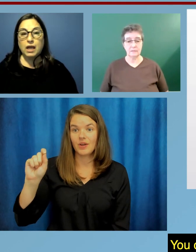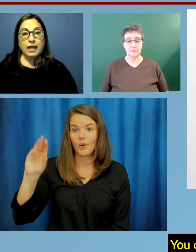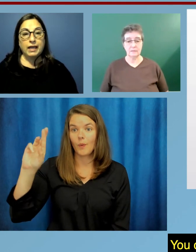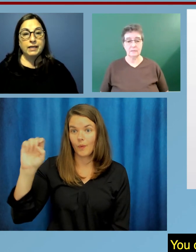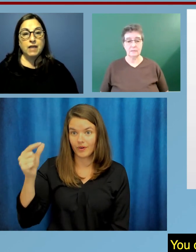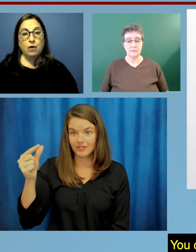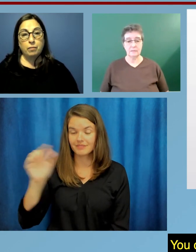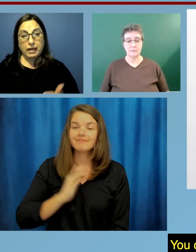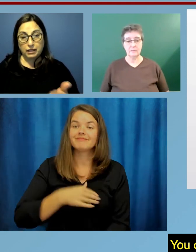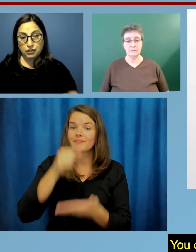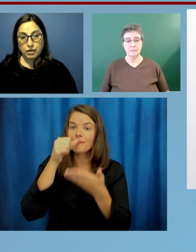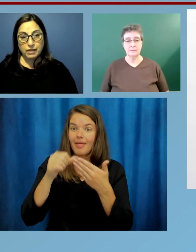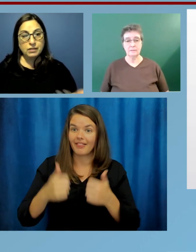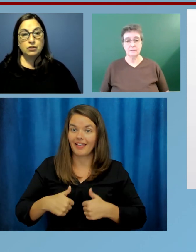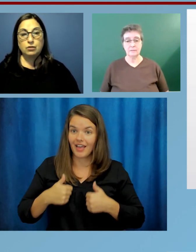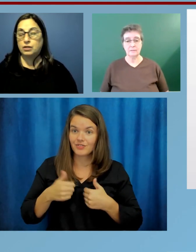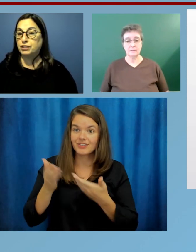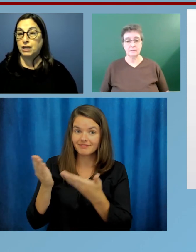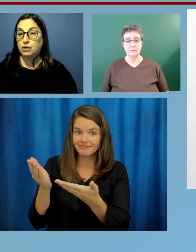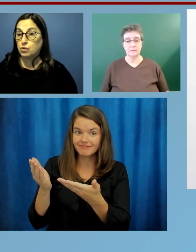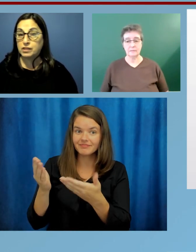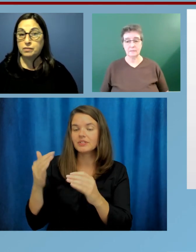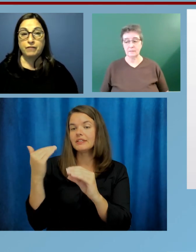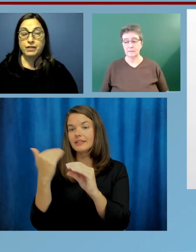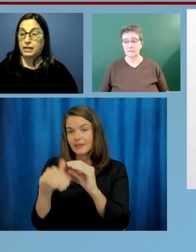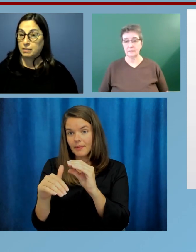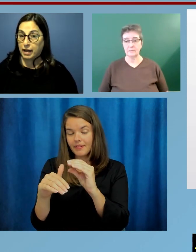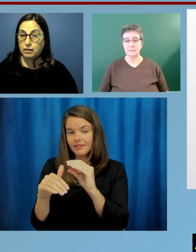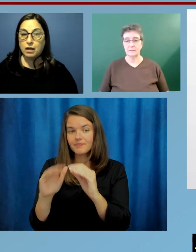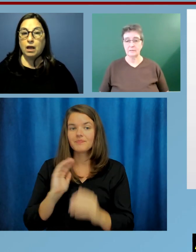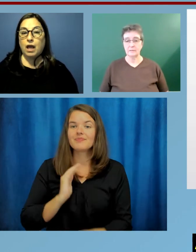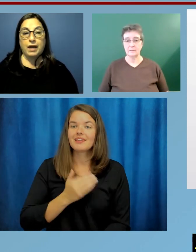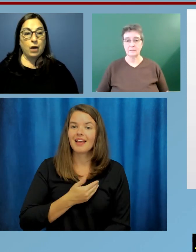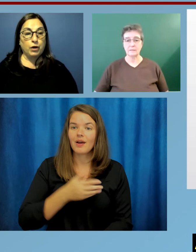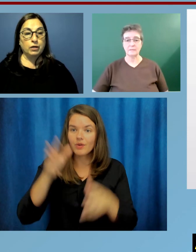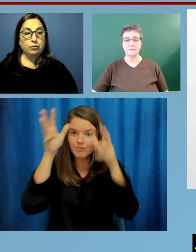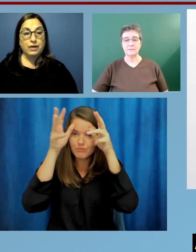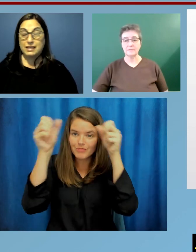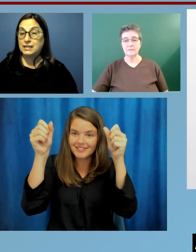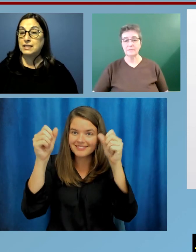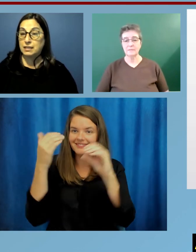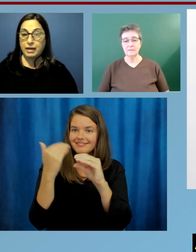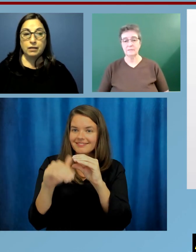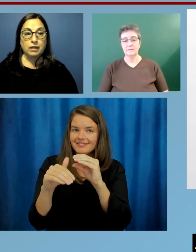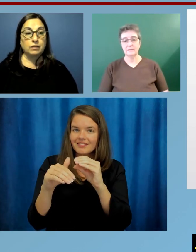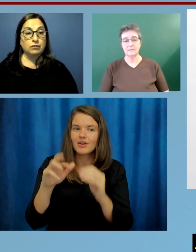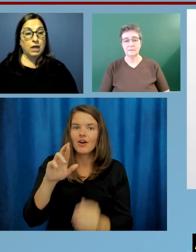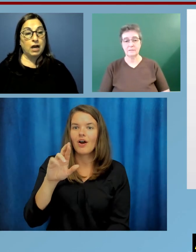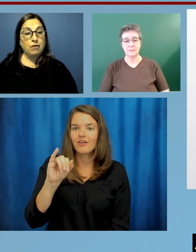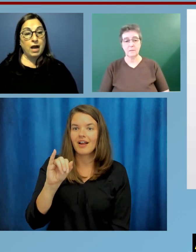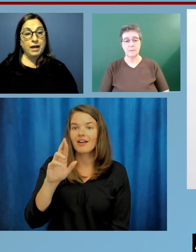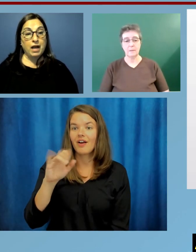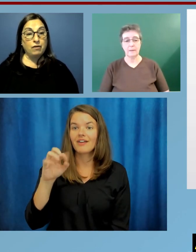ririd.org, and our mailing address. You can reach out to us via email at our president email,